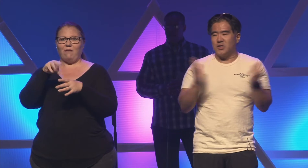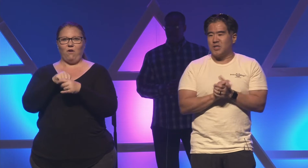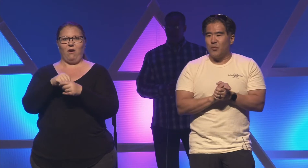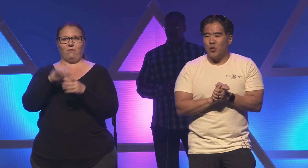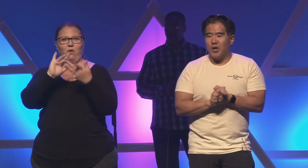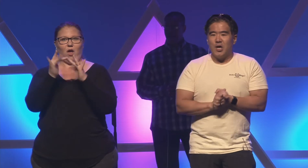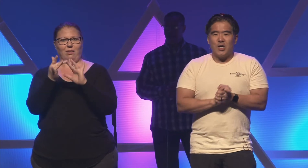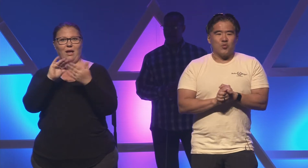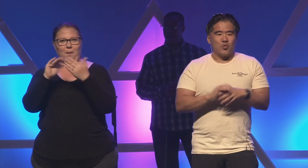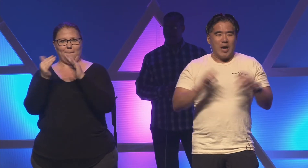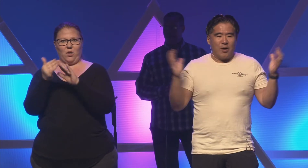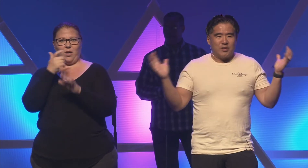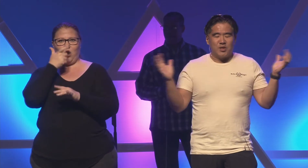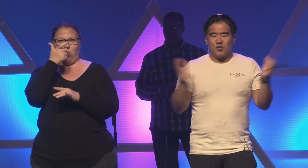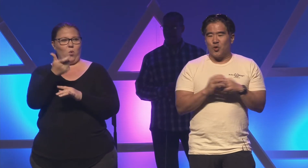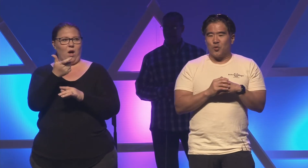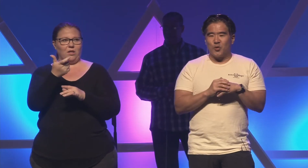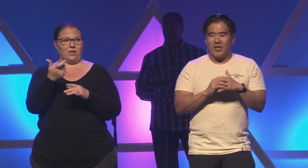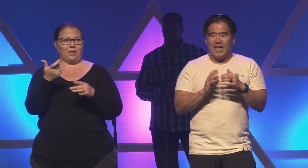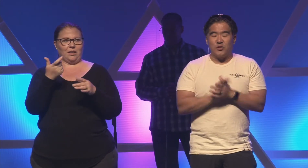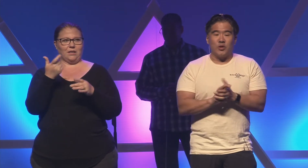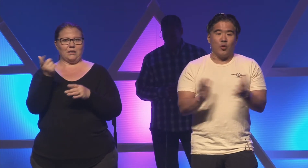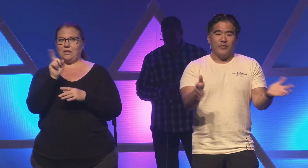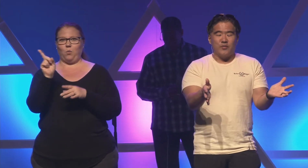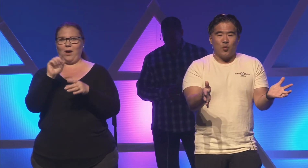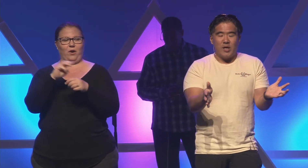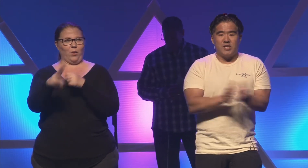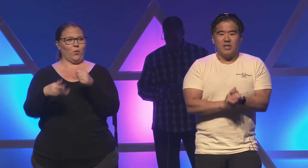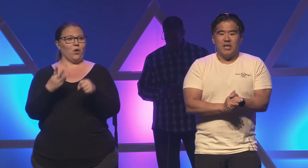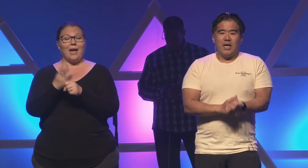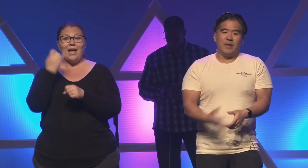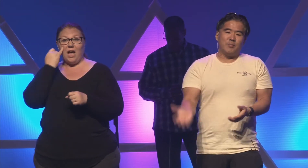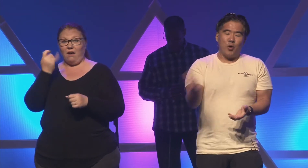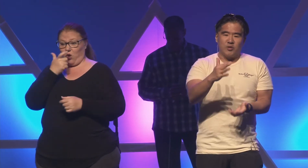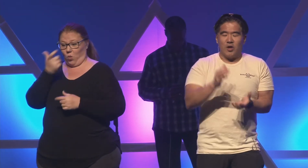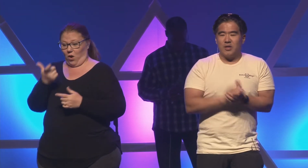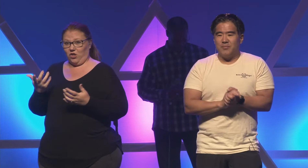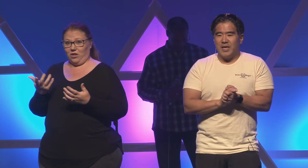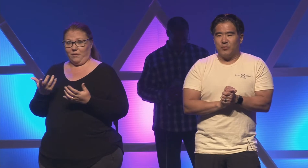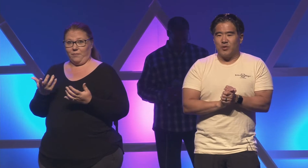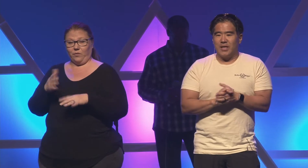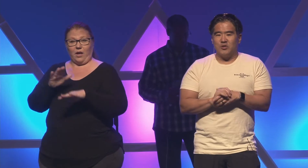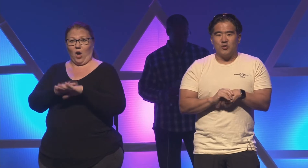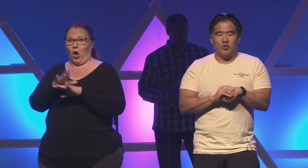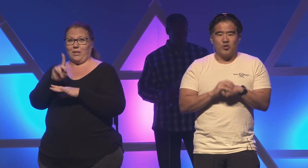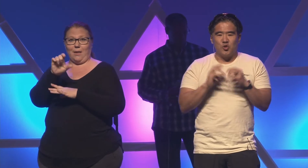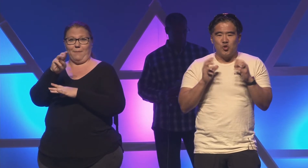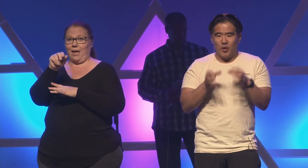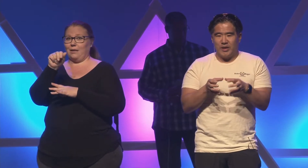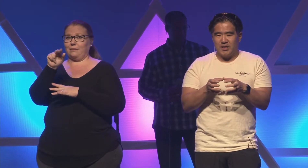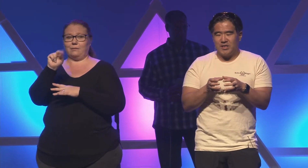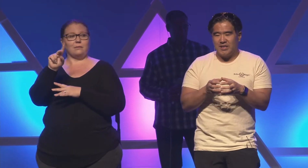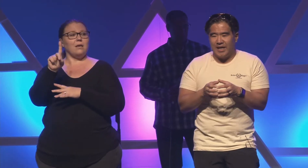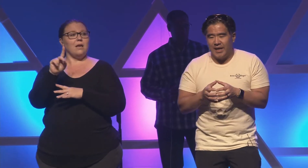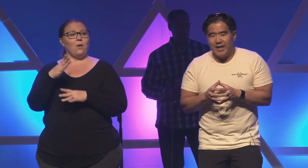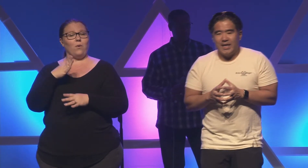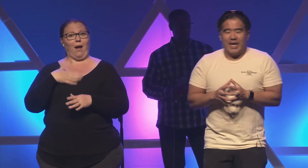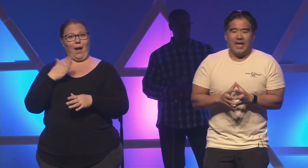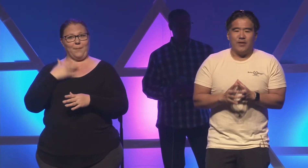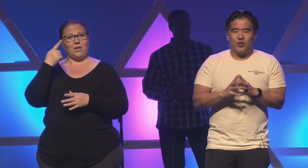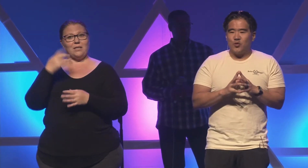watching somewhere throughout this world, we're glad you're here. Or even if you're watching in post on demand, we're glad you chose to join us